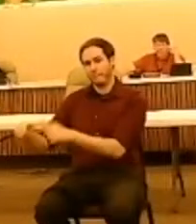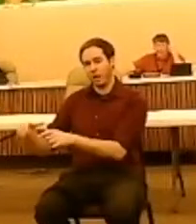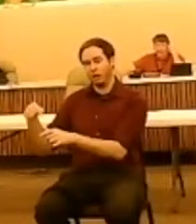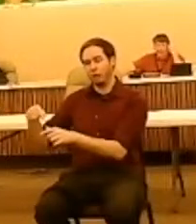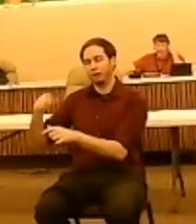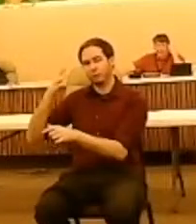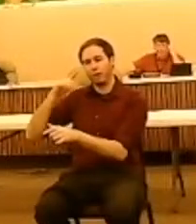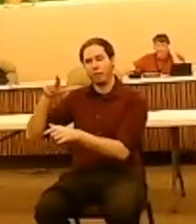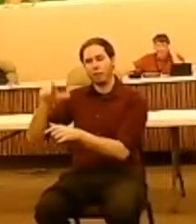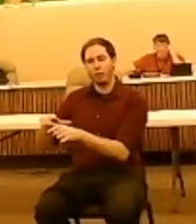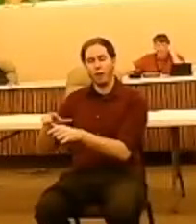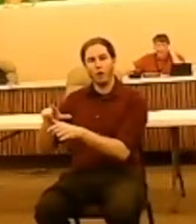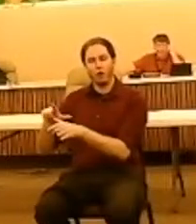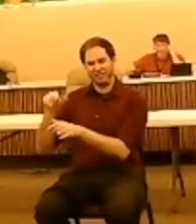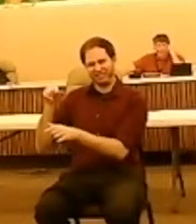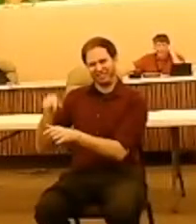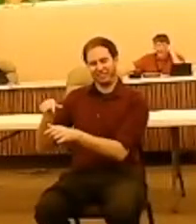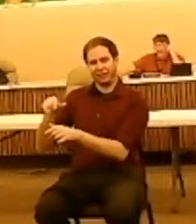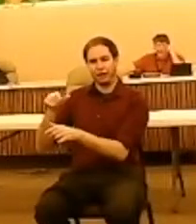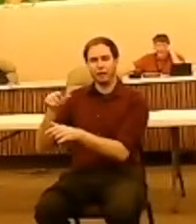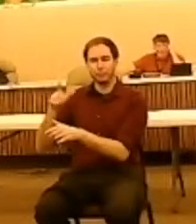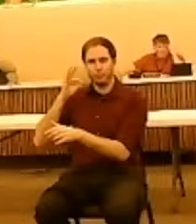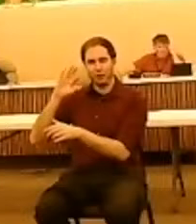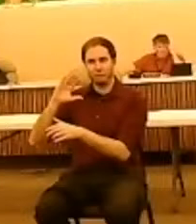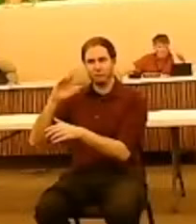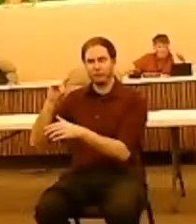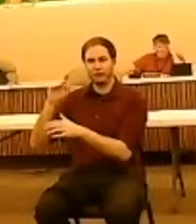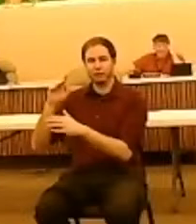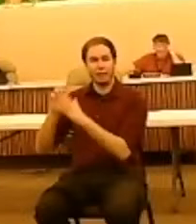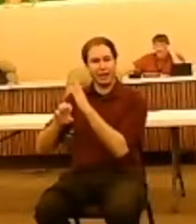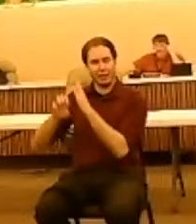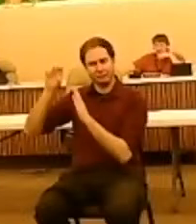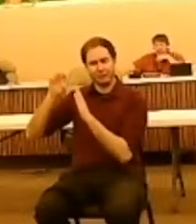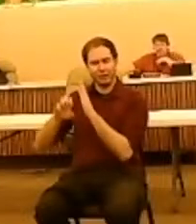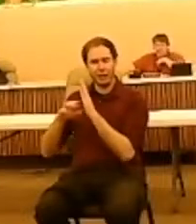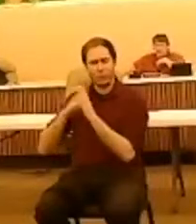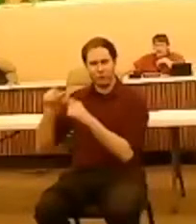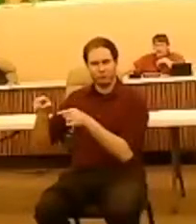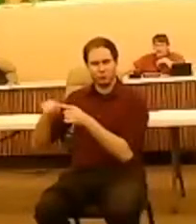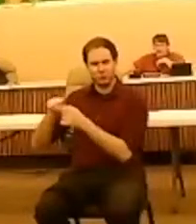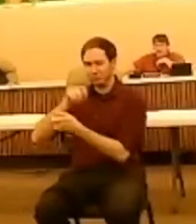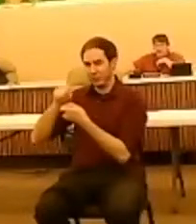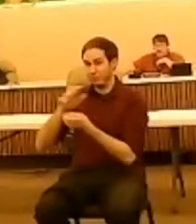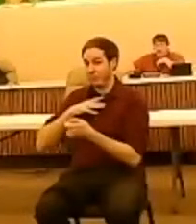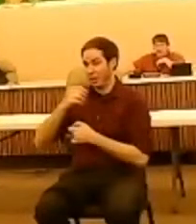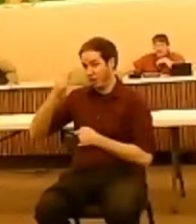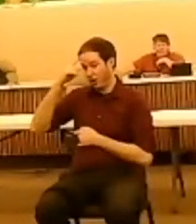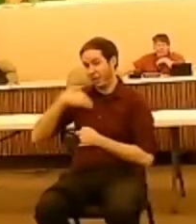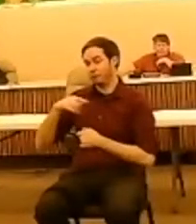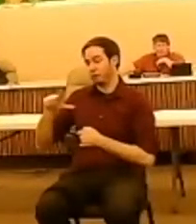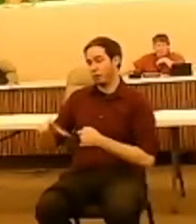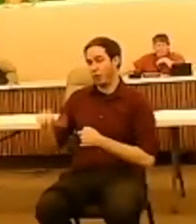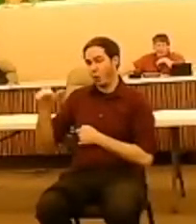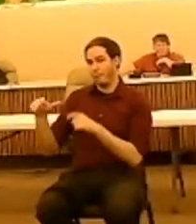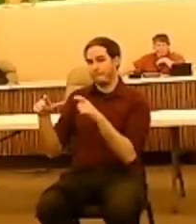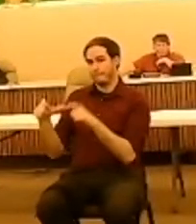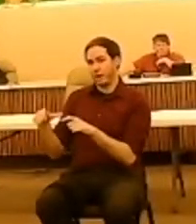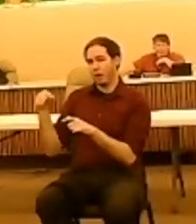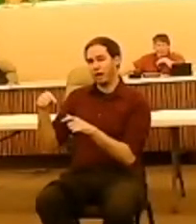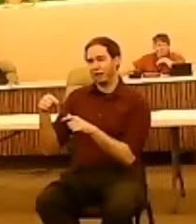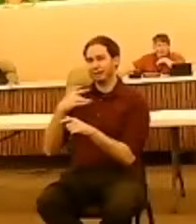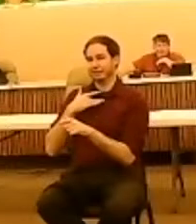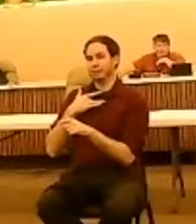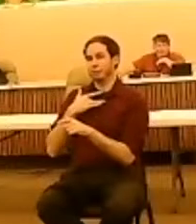of its lower elevation, most likely, again, I'd like them to specify this, but my understanding of it is that that lower pond would